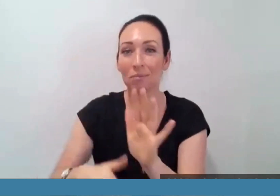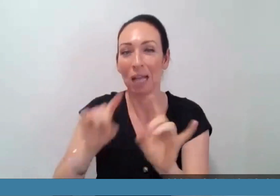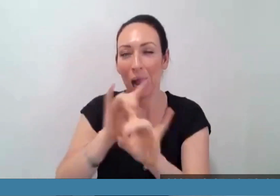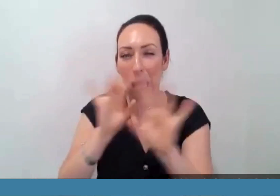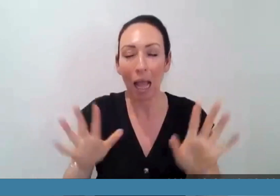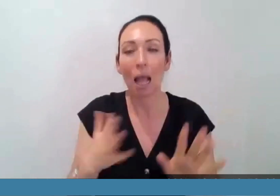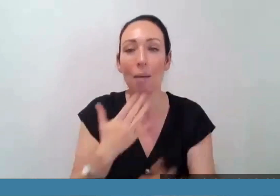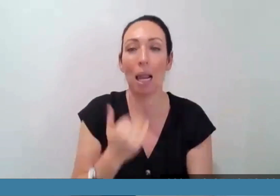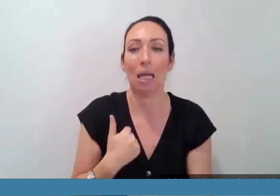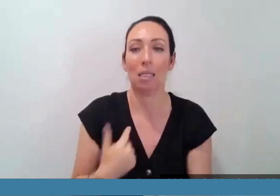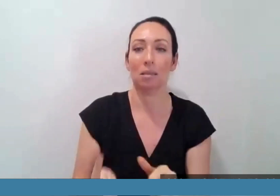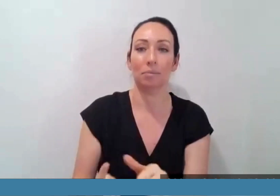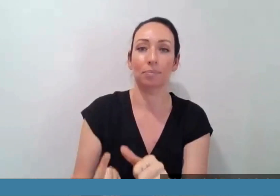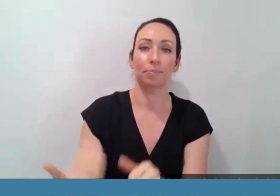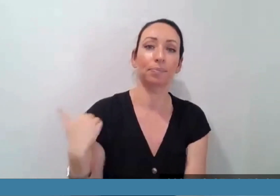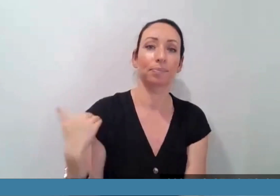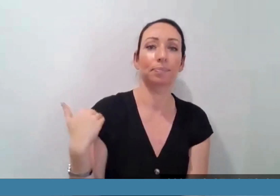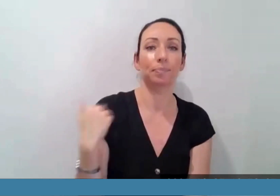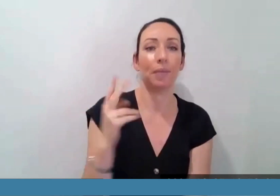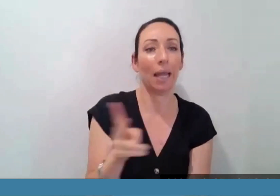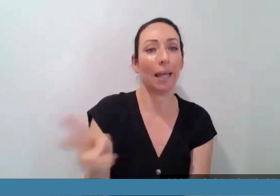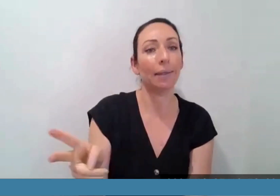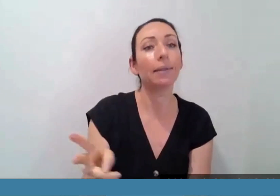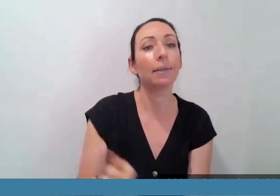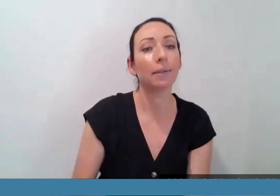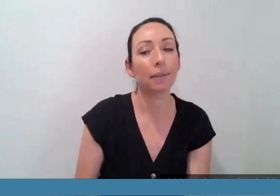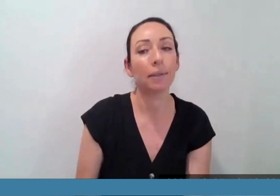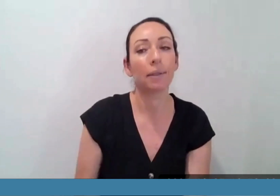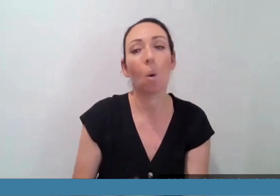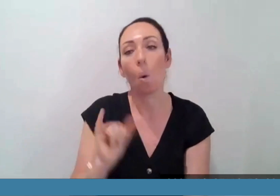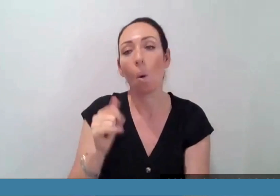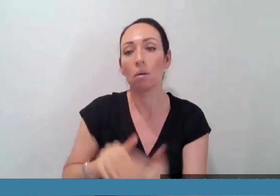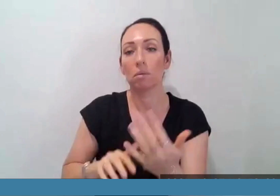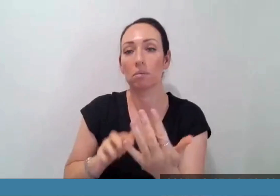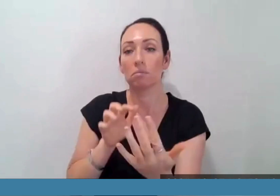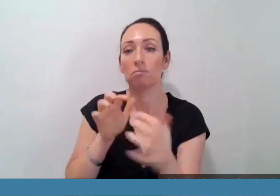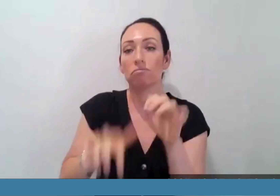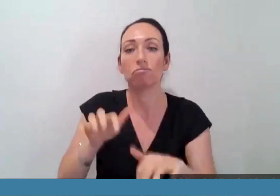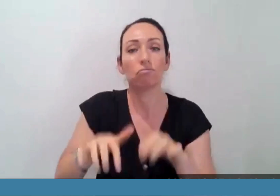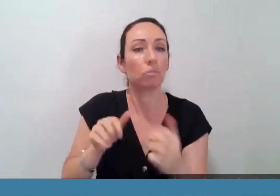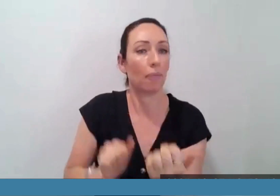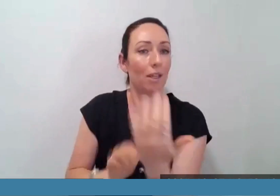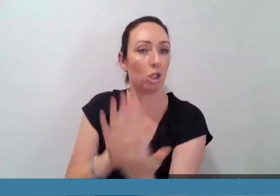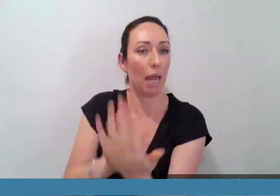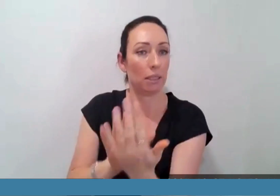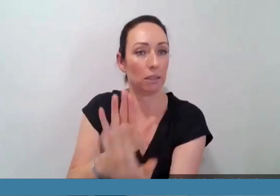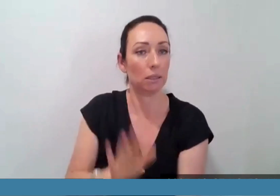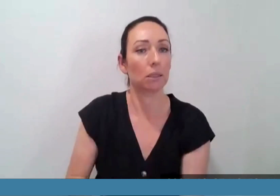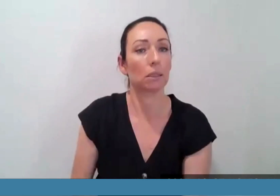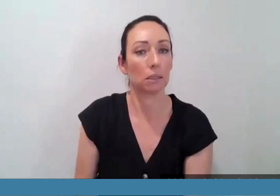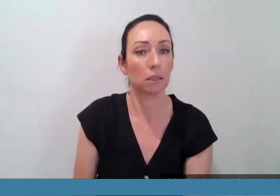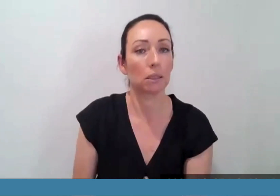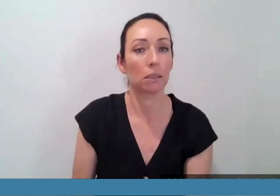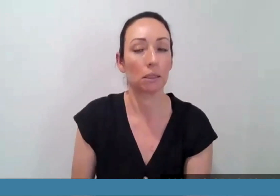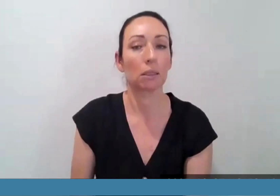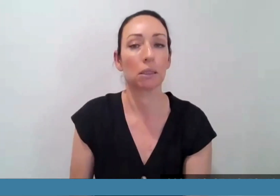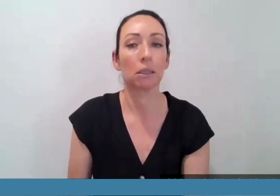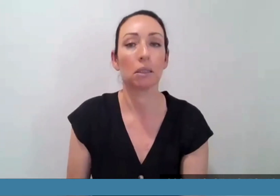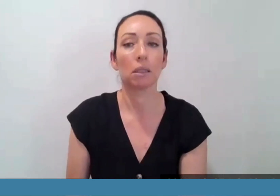more questions around that, please feel free again to post those in the chat. The third